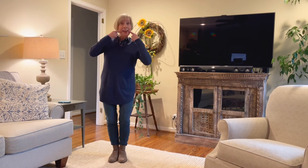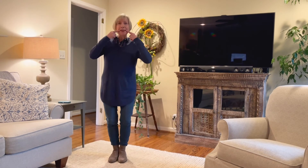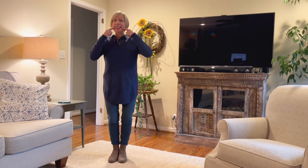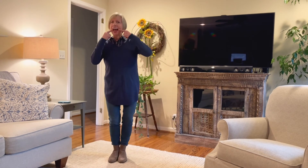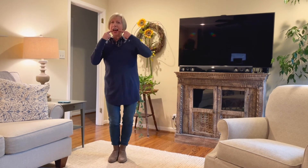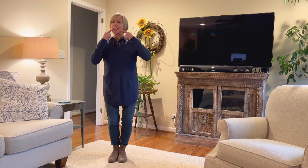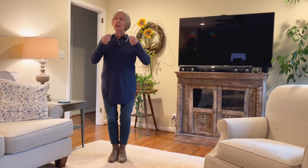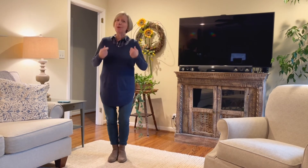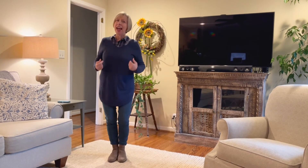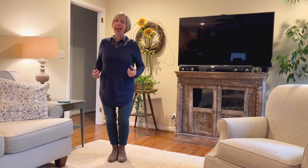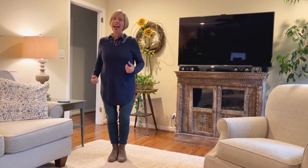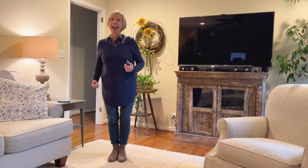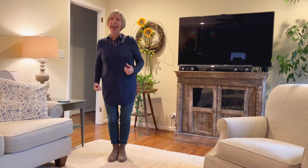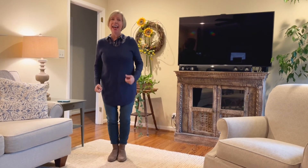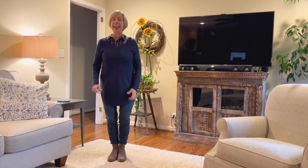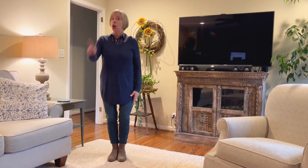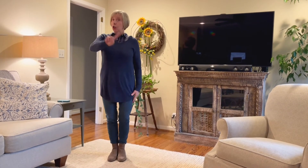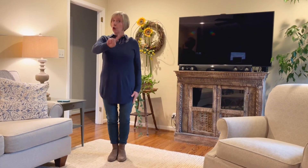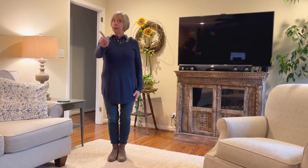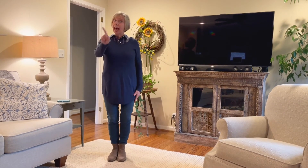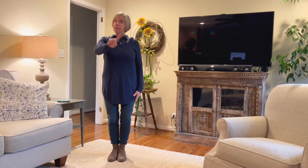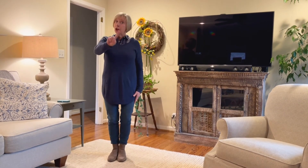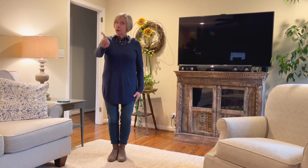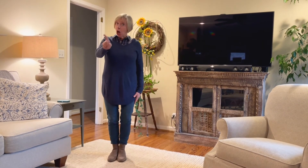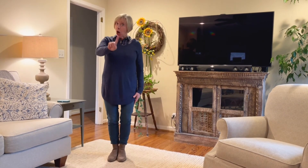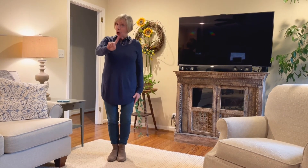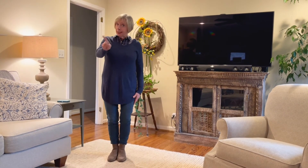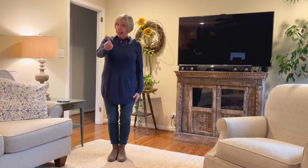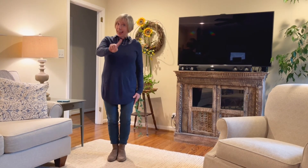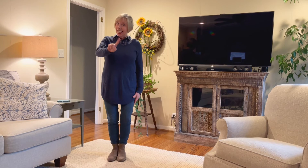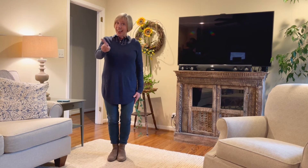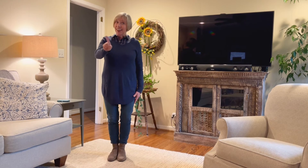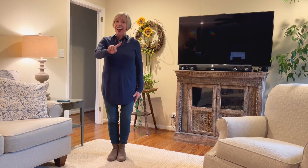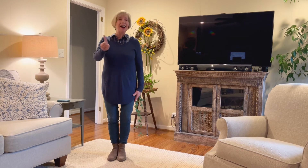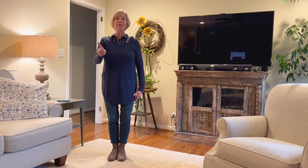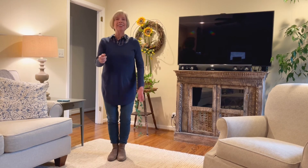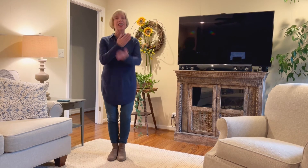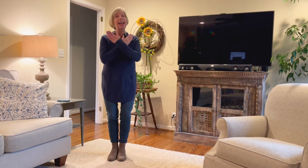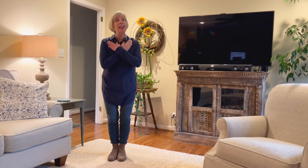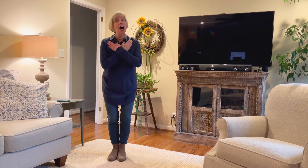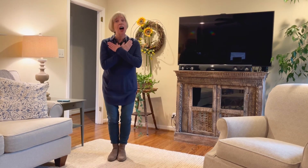when skies are gray. You'll never know, dear, how much I love